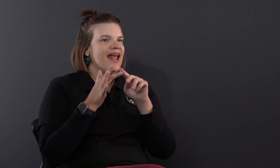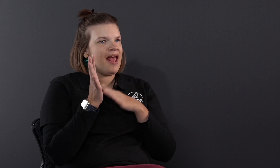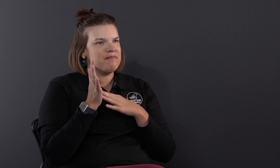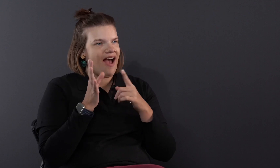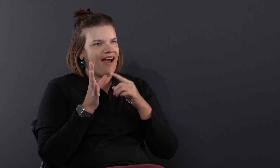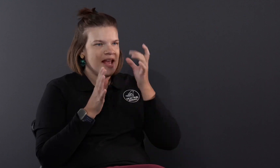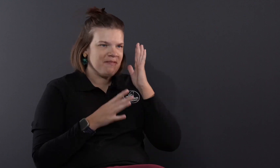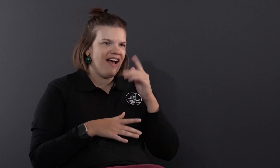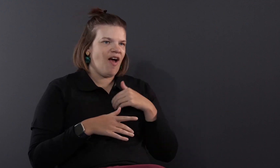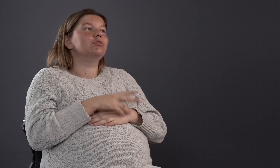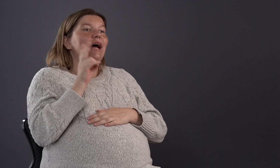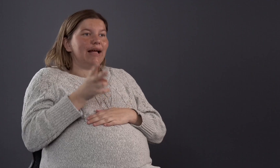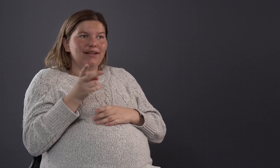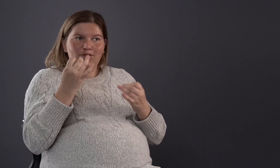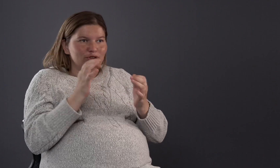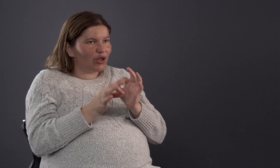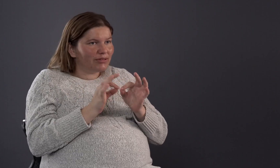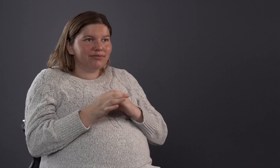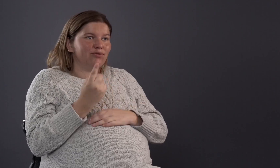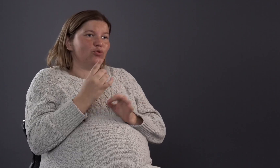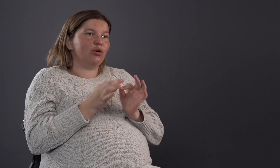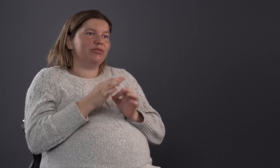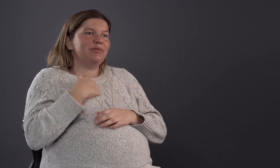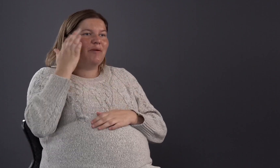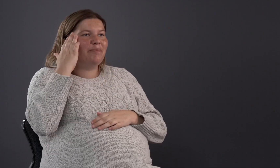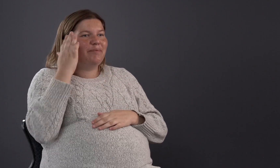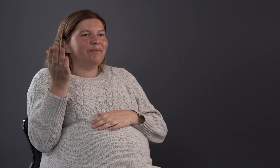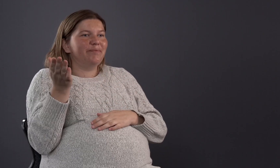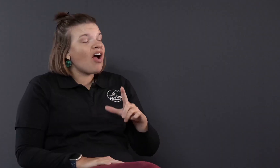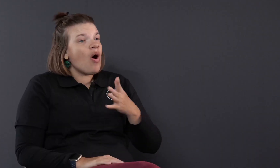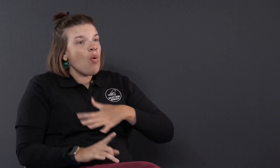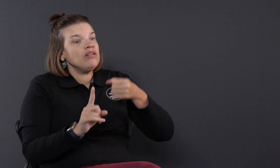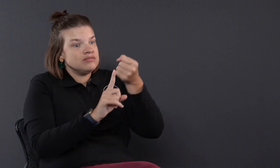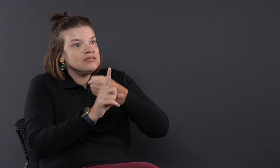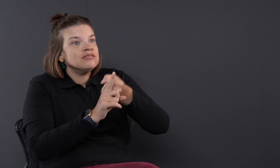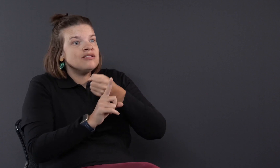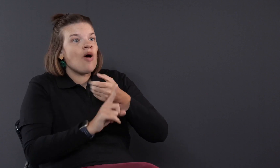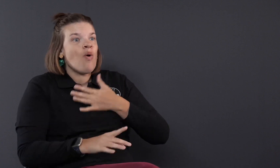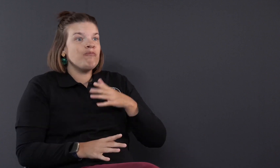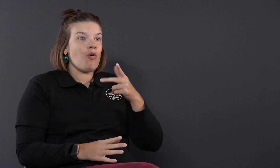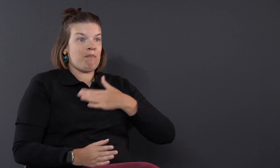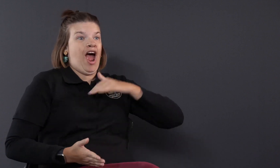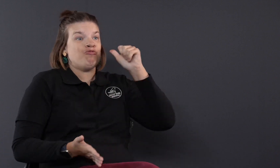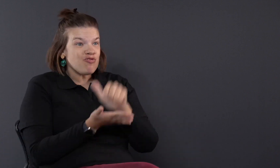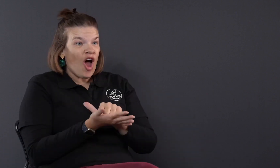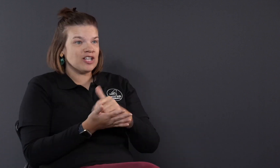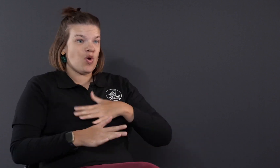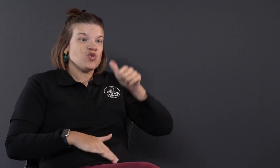Hi, I'm Emma. Again, there was no interpreter, so Mum had to step in. I was advocating for my right to know